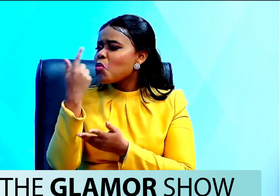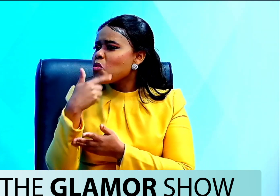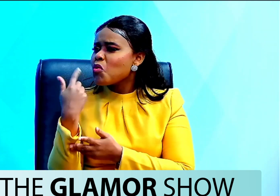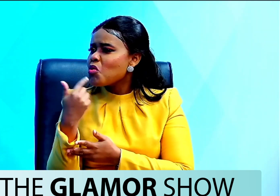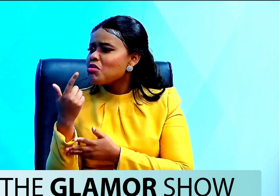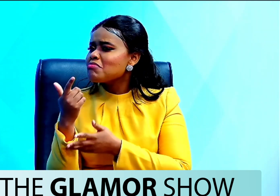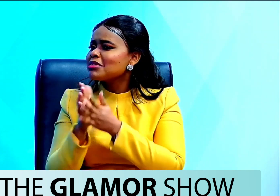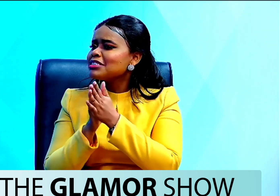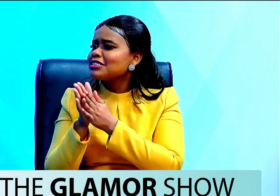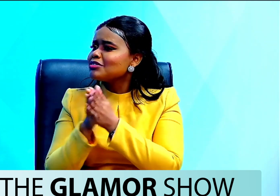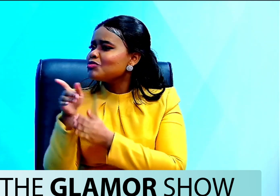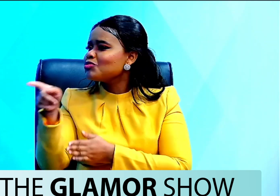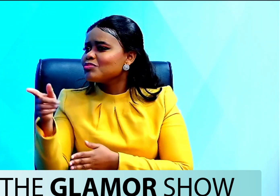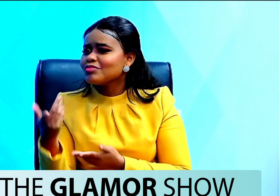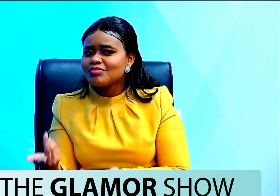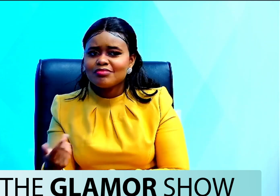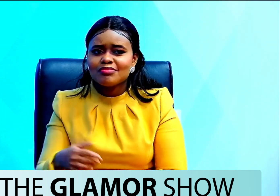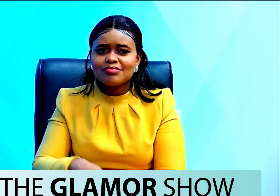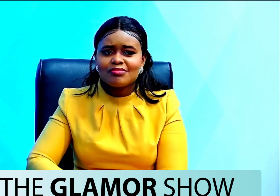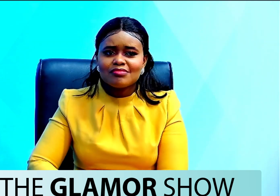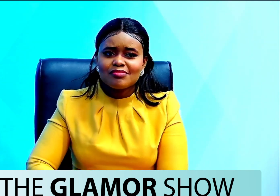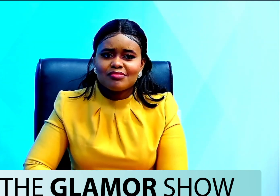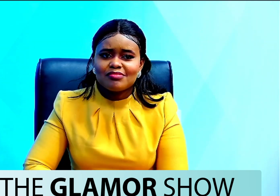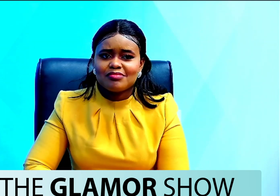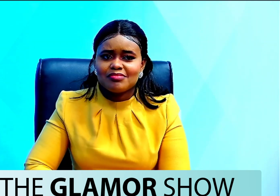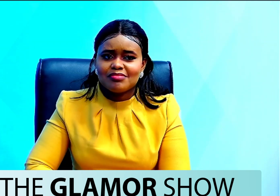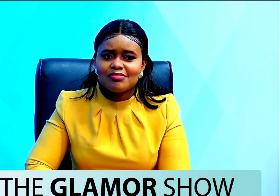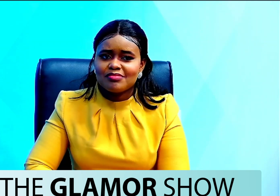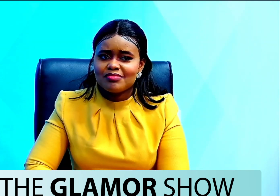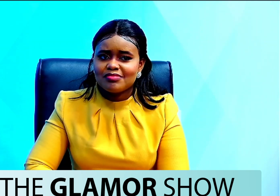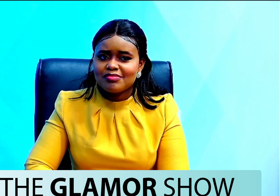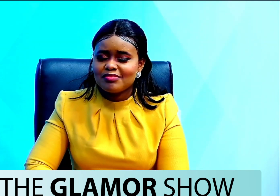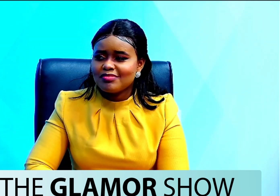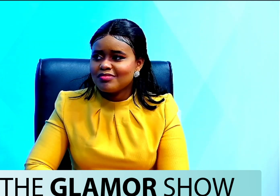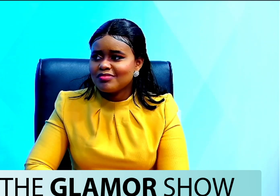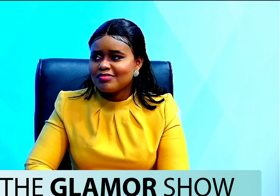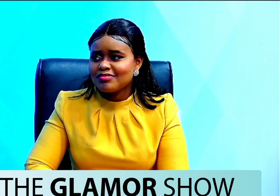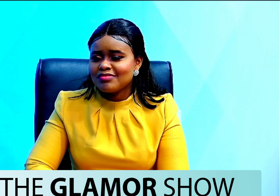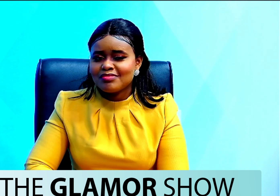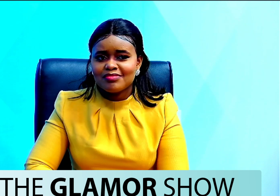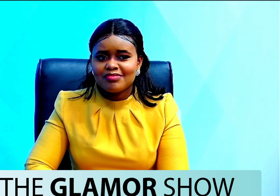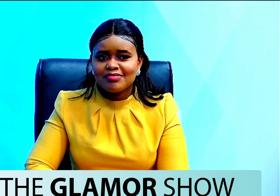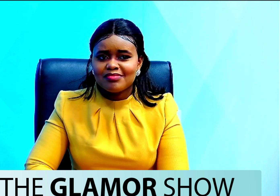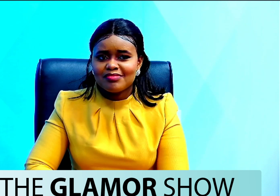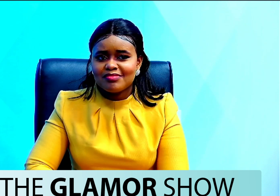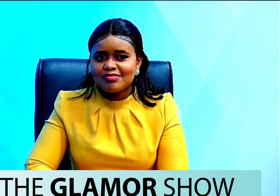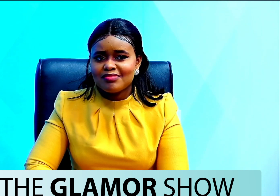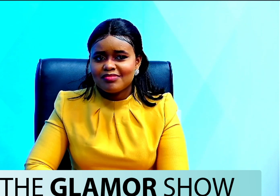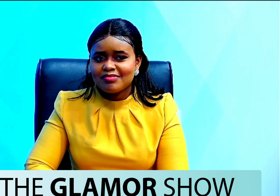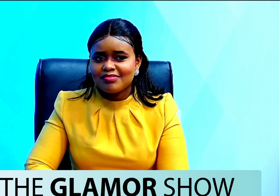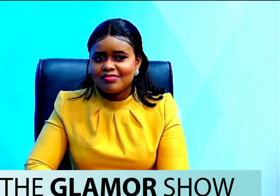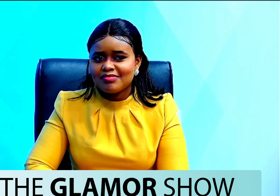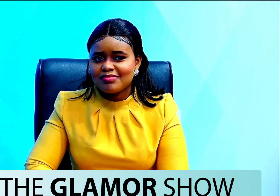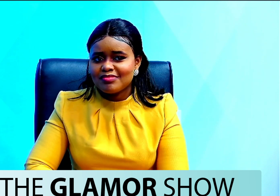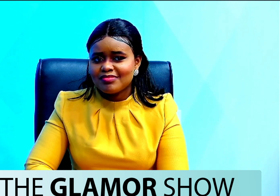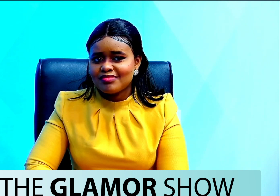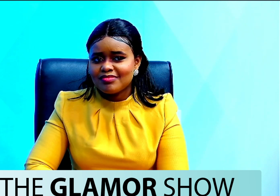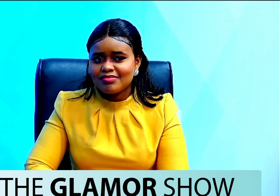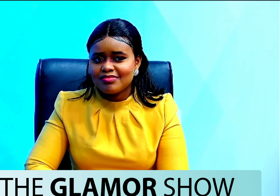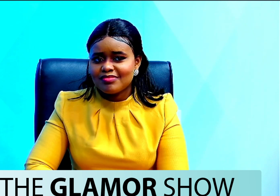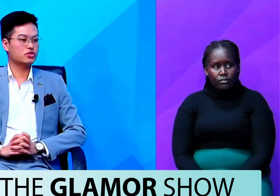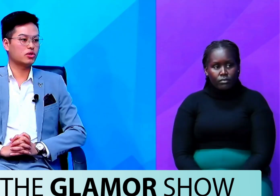So when the business started, who actually introduced you and what parts were you really most interested